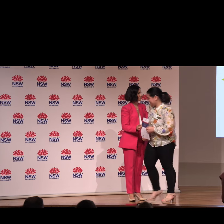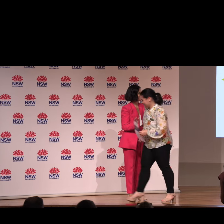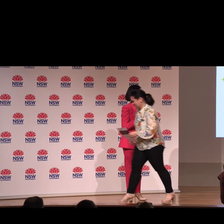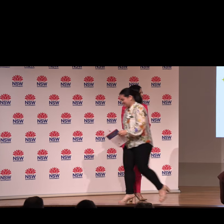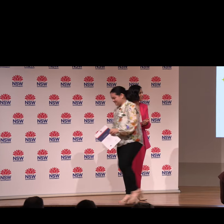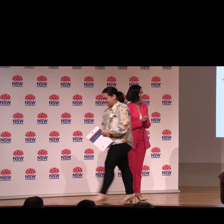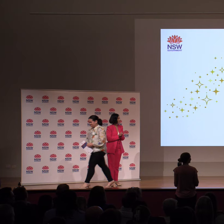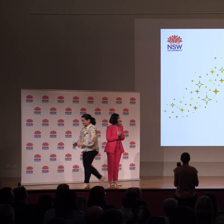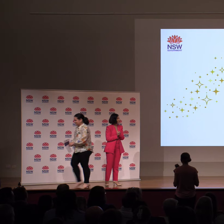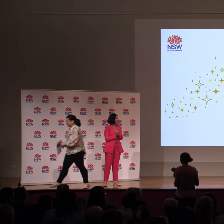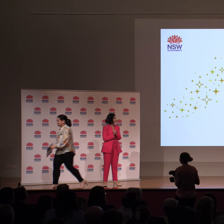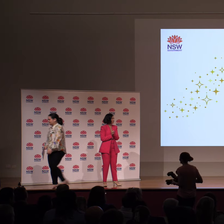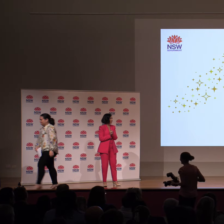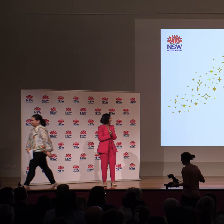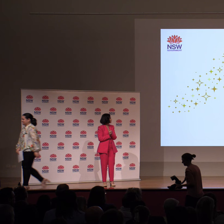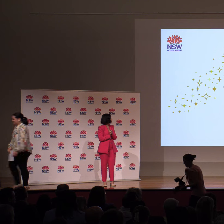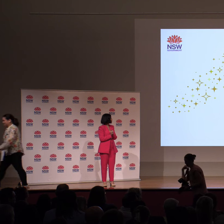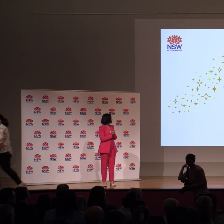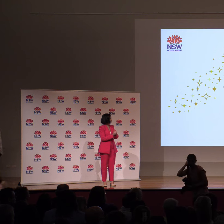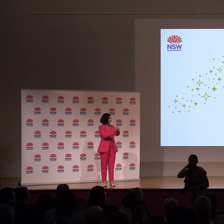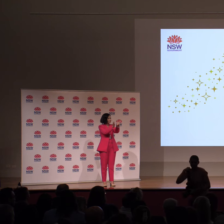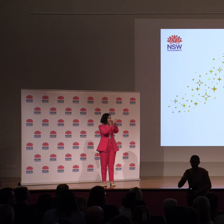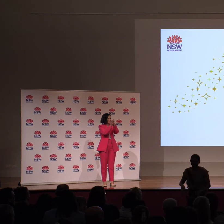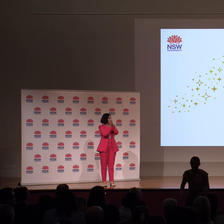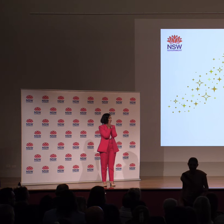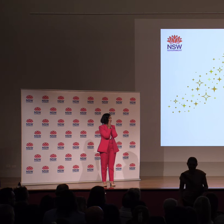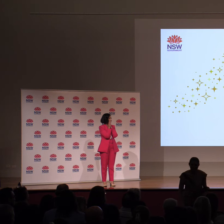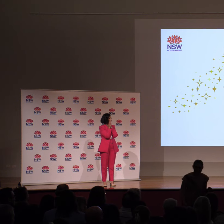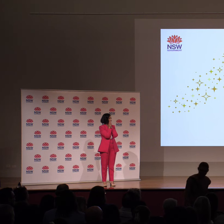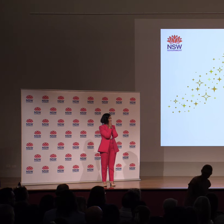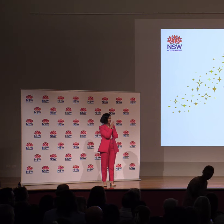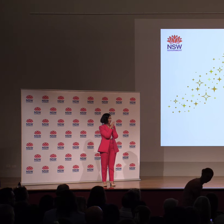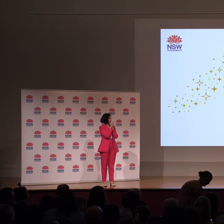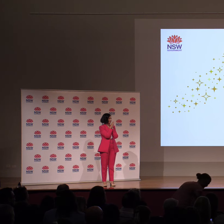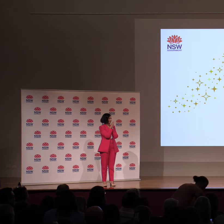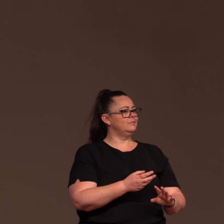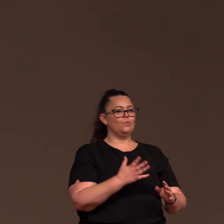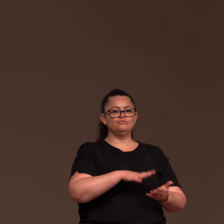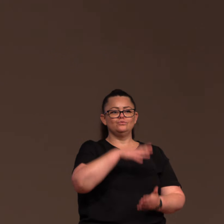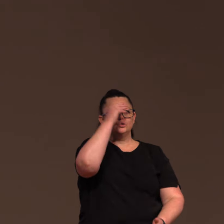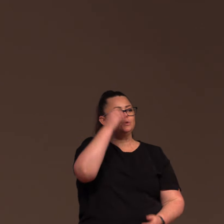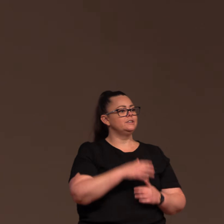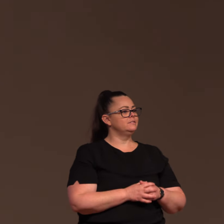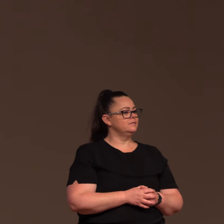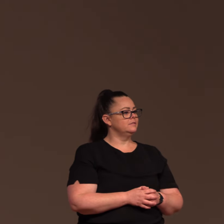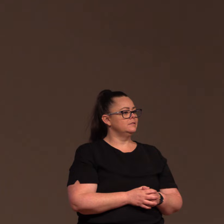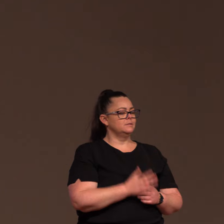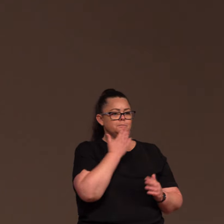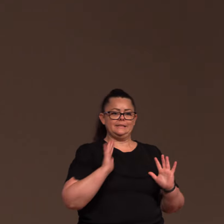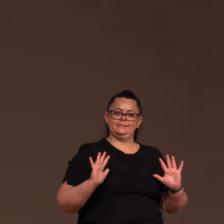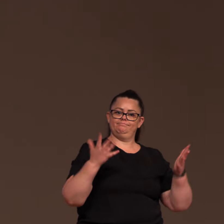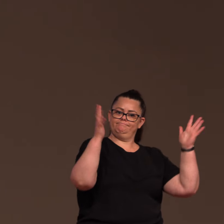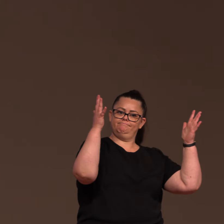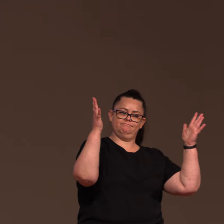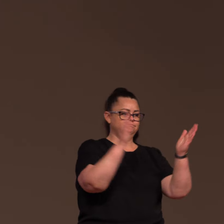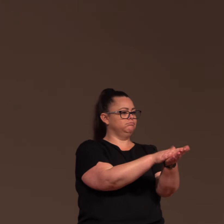All right, that is it, ladies and gentlemen. What an incredible lineup of students. A big thank you and a big round of applause to all of our winners